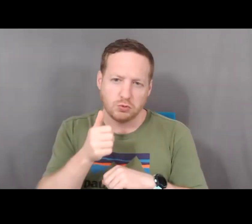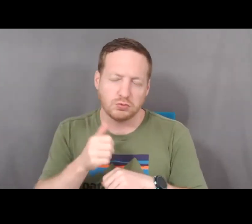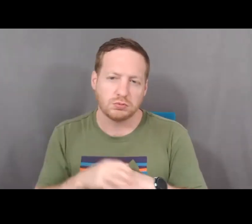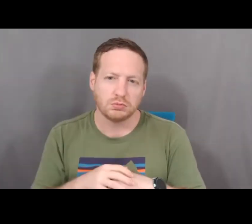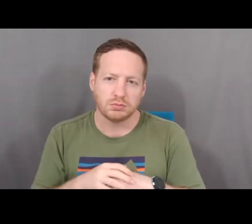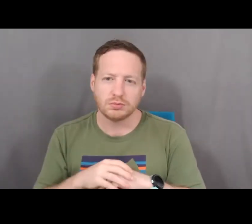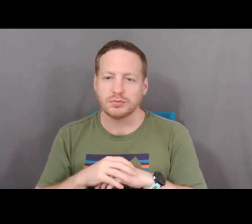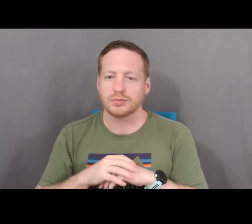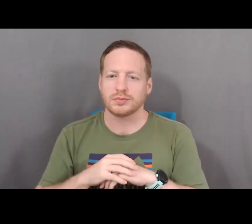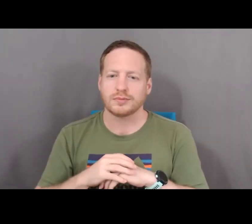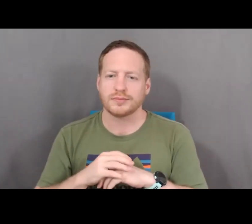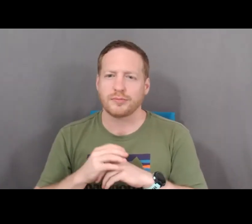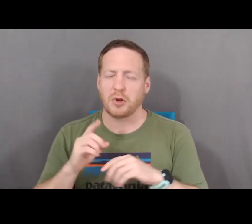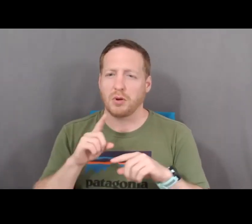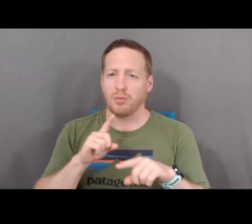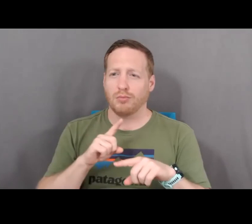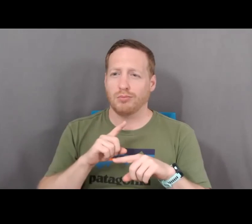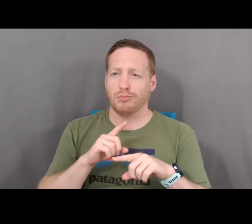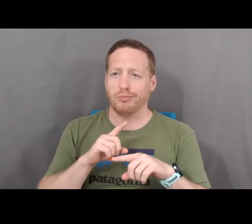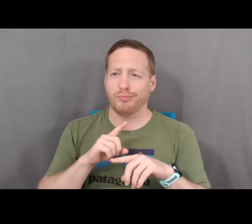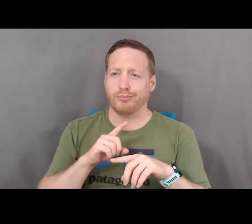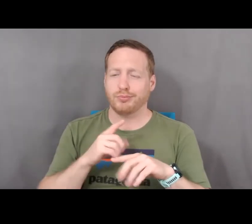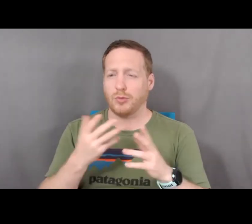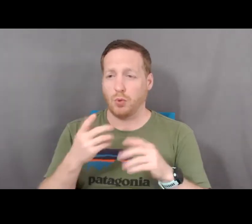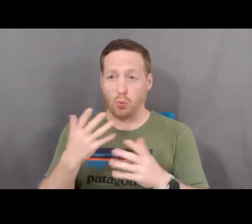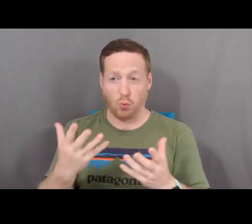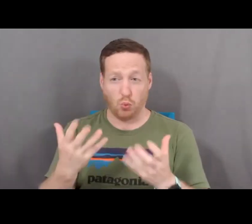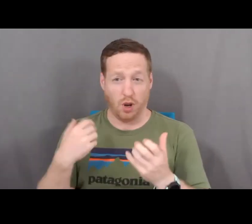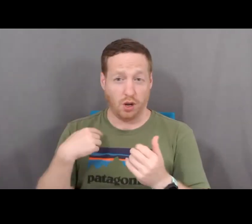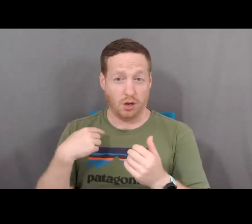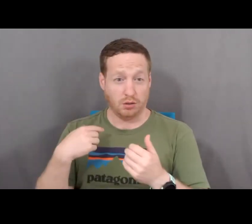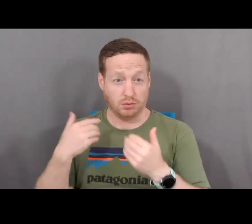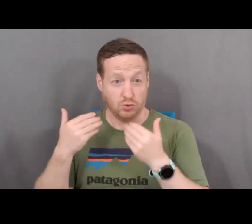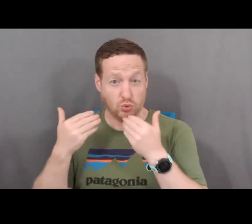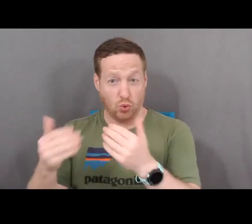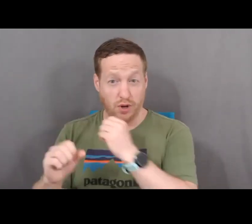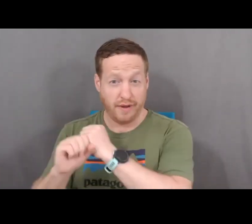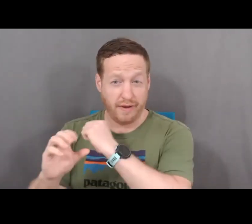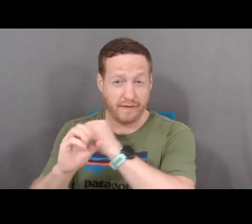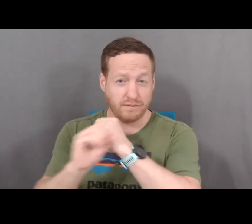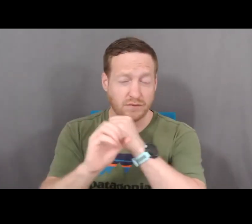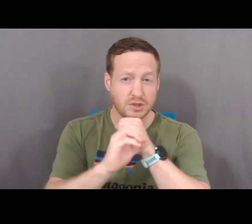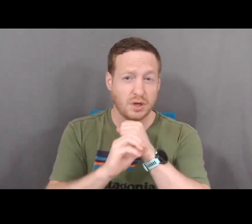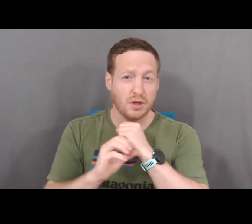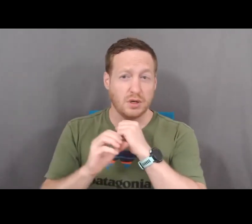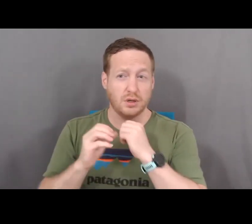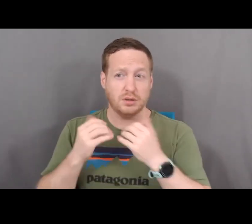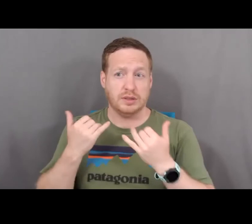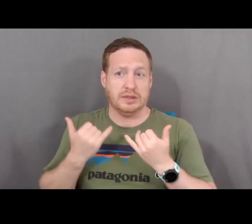I'll take a look. I'll do some research and then I can send out the details tomorrow. I'm also